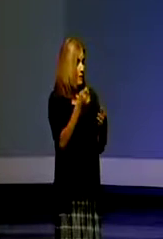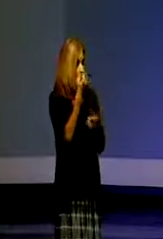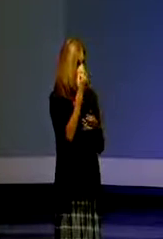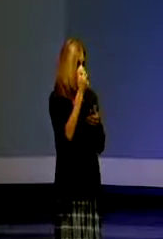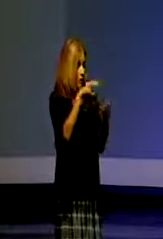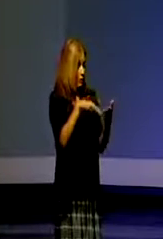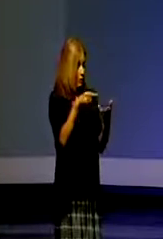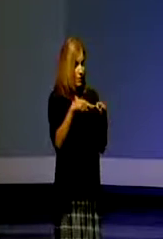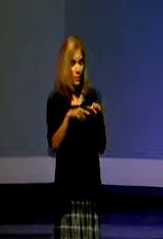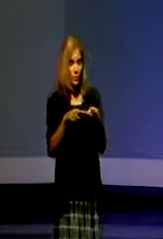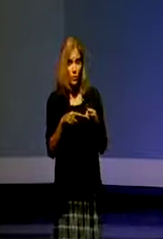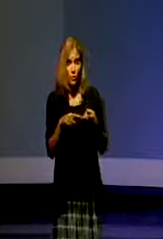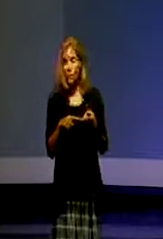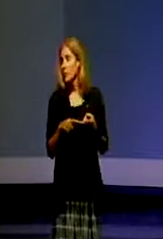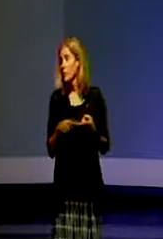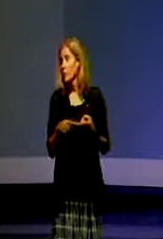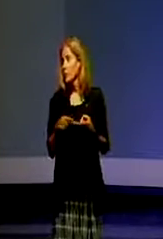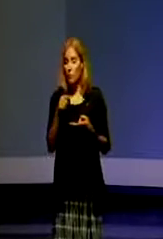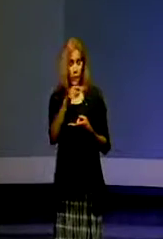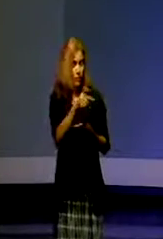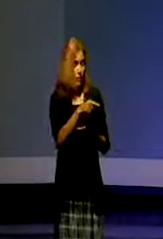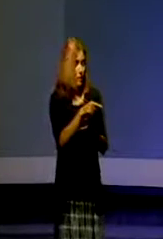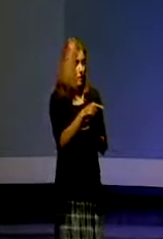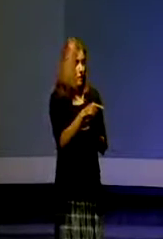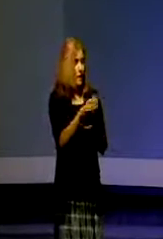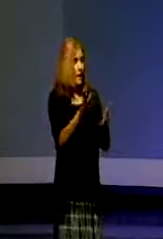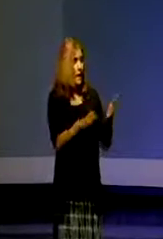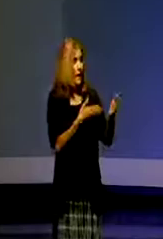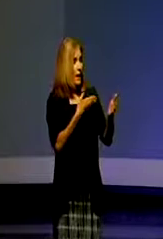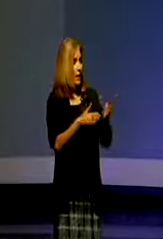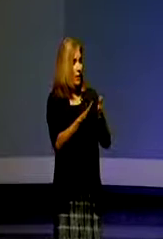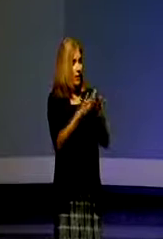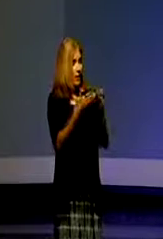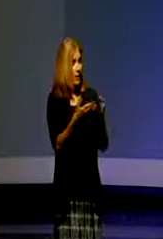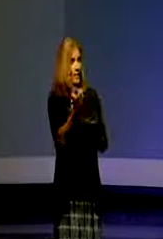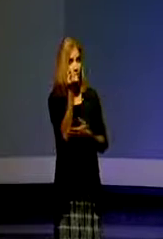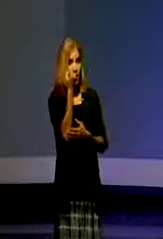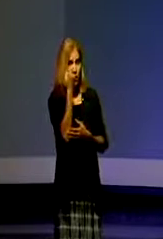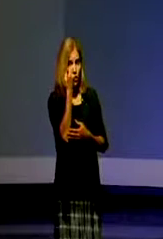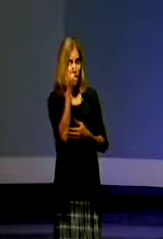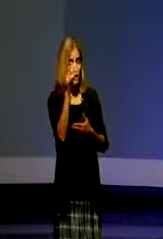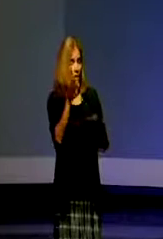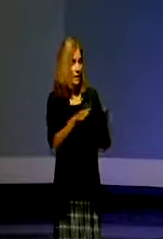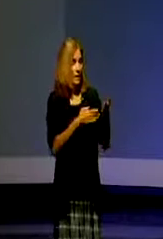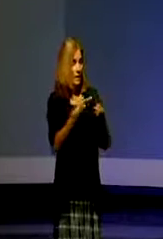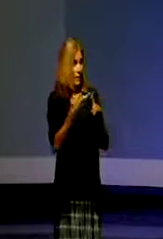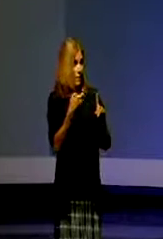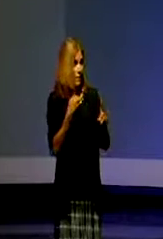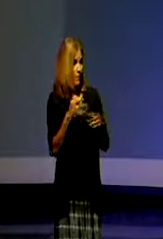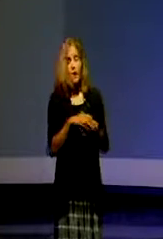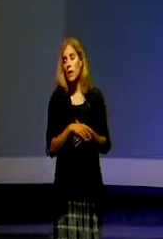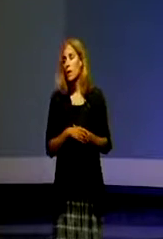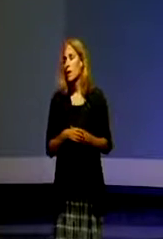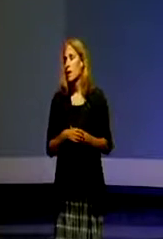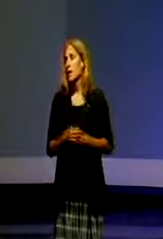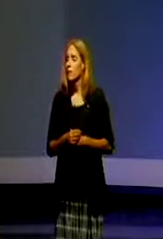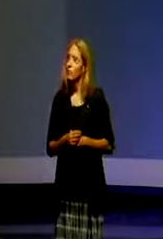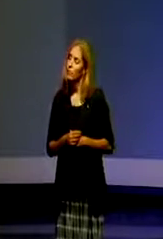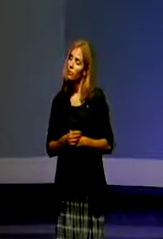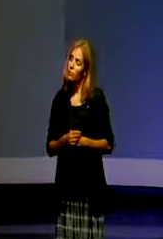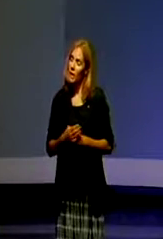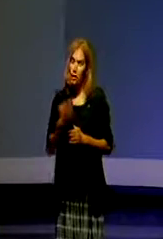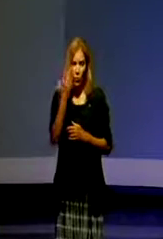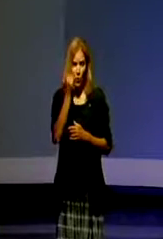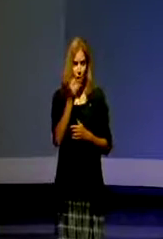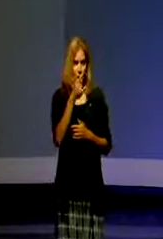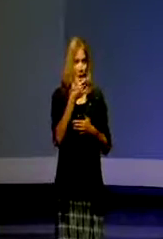number two, to bring the people a hymnal that they could understand and sing from. And this is what he said about that. He